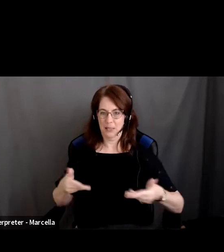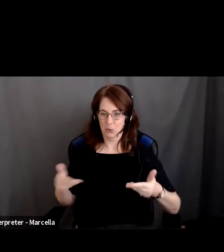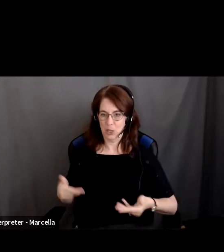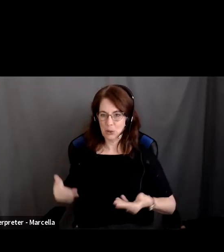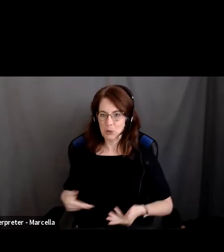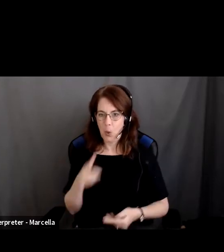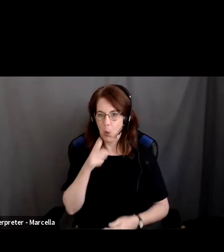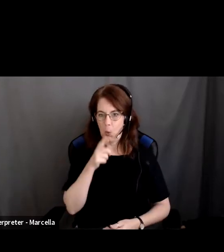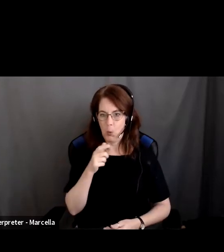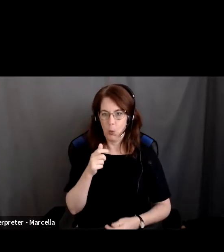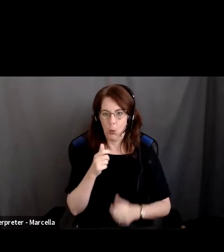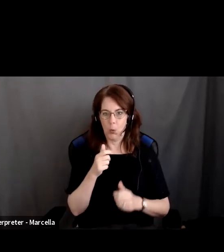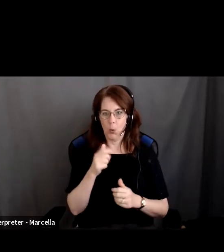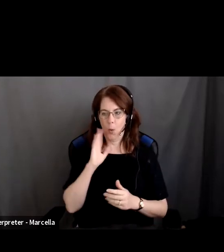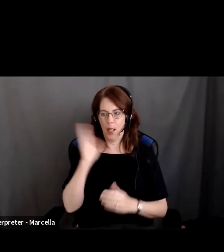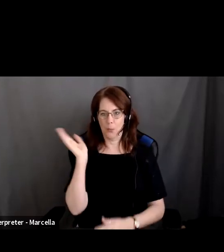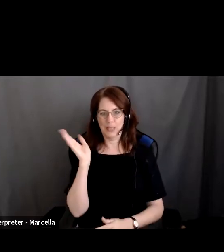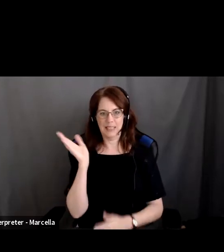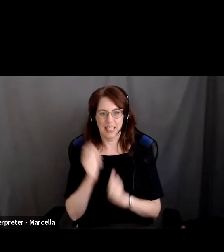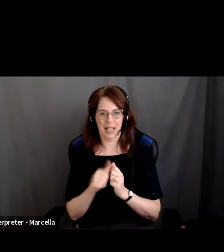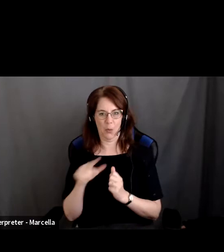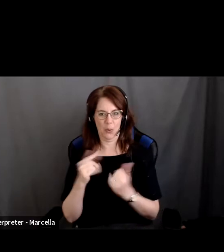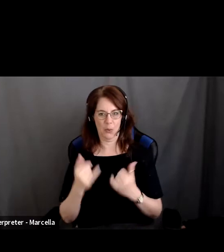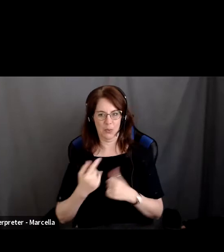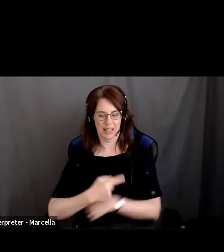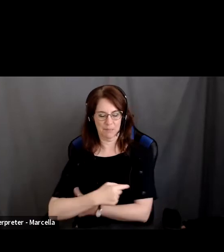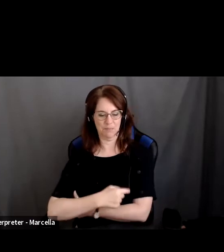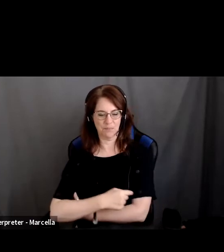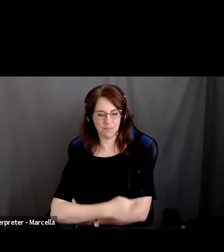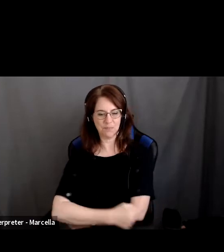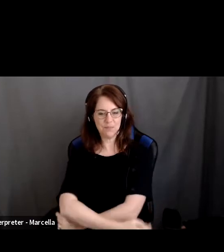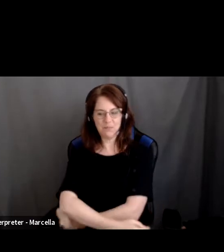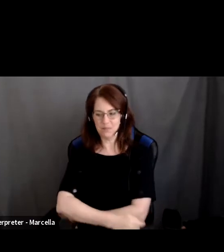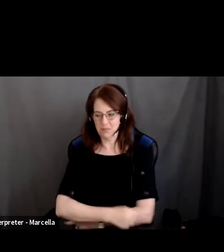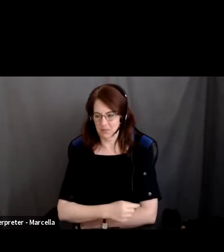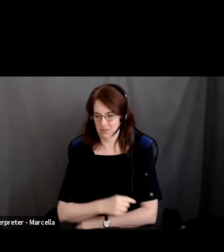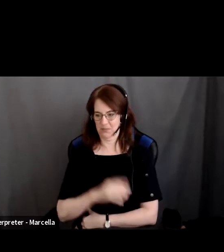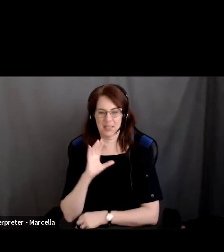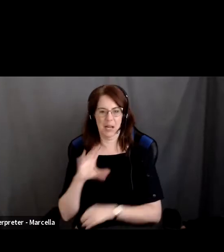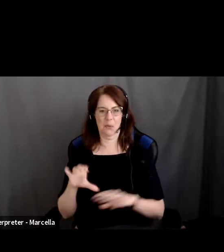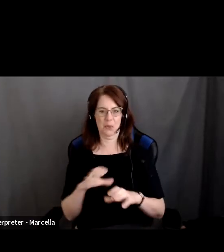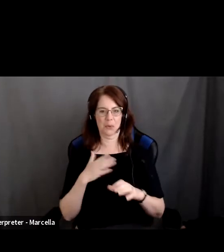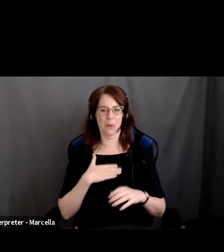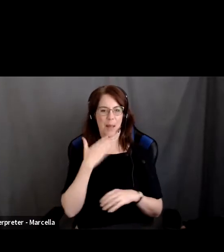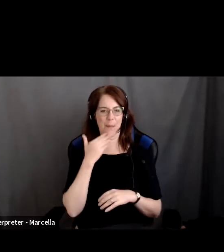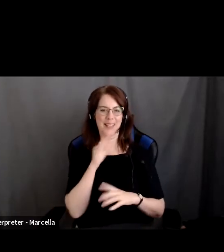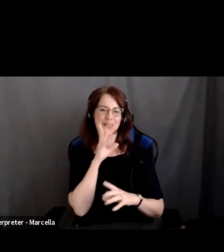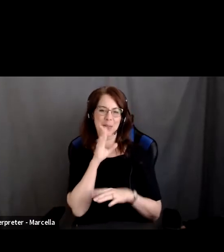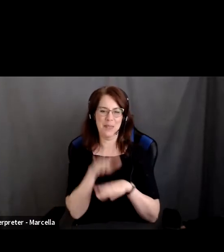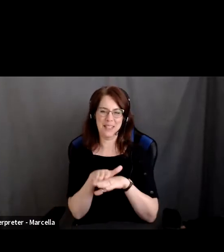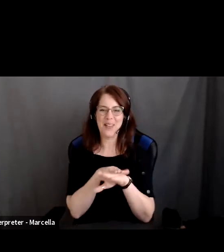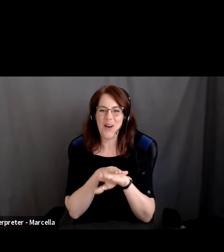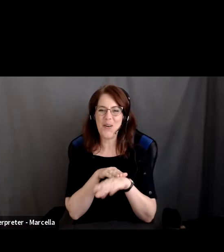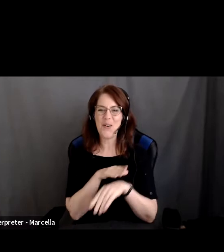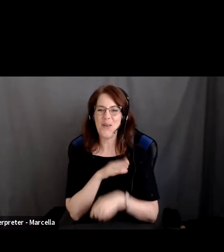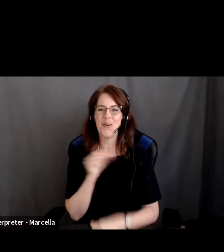of who all is going to be presenting with you today. And I will do my best to speak slowly, and